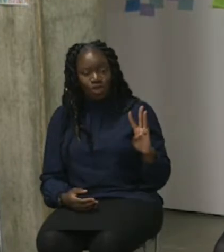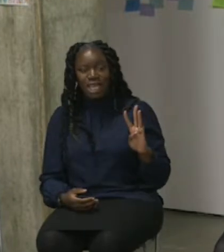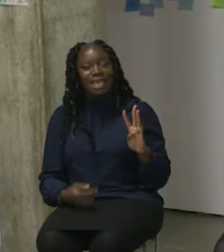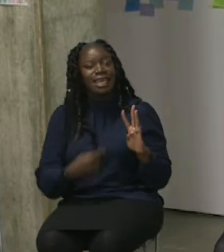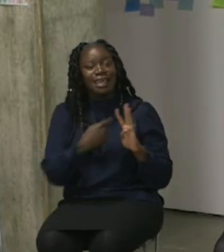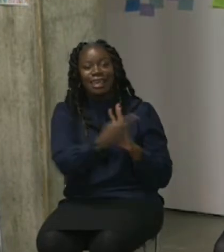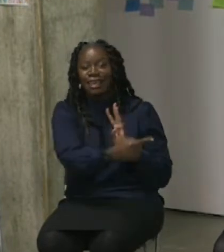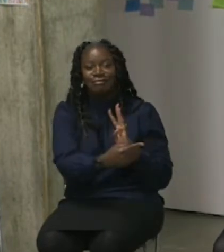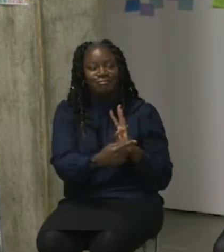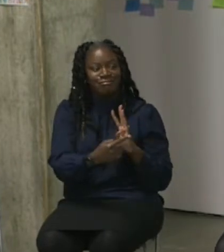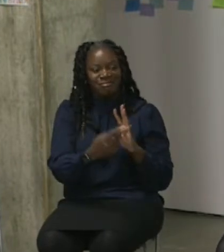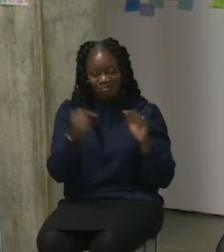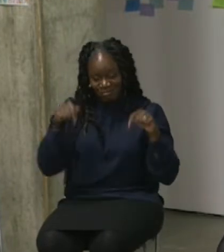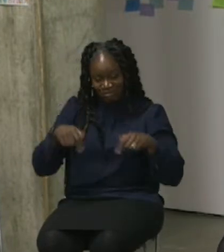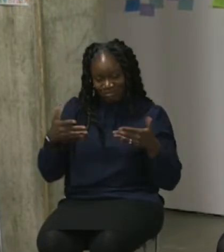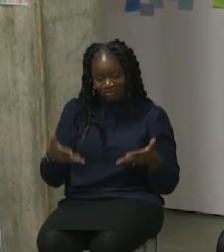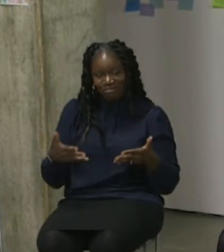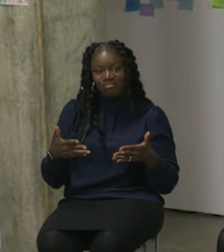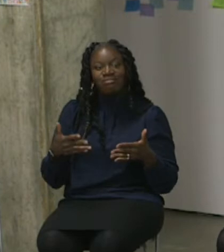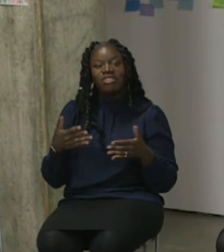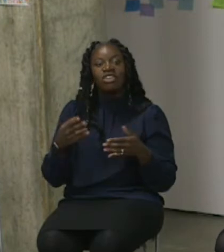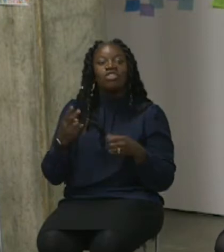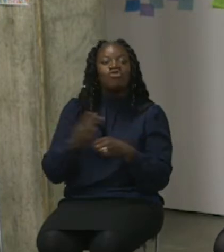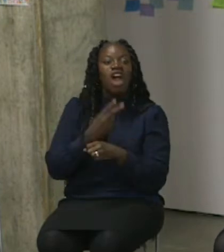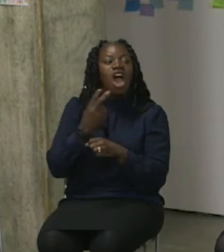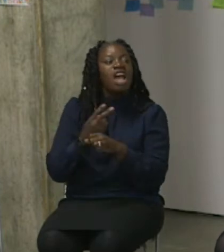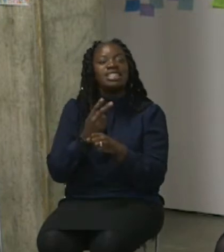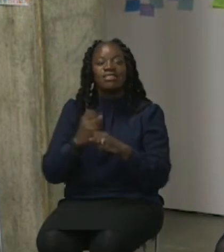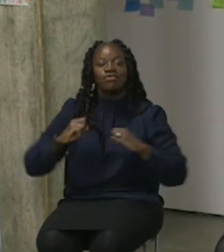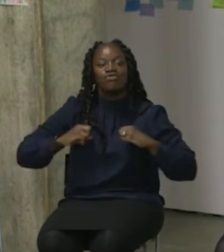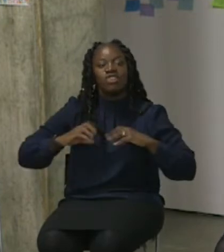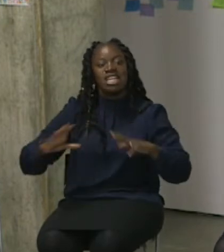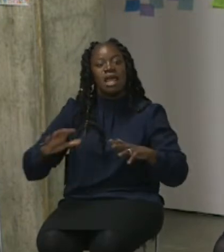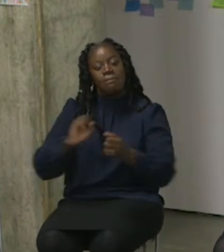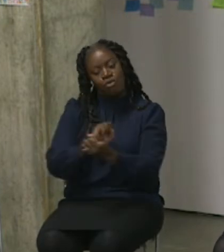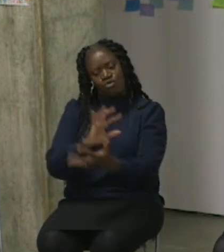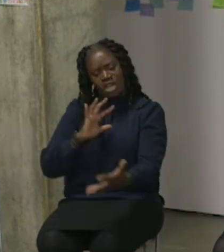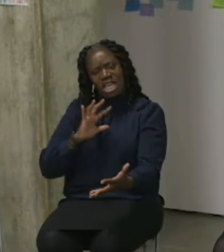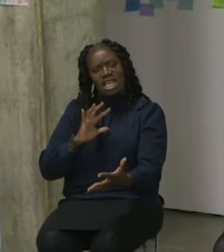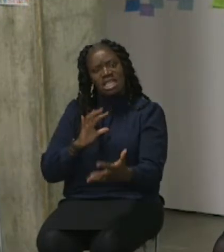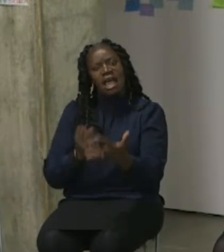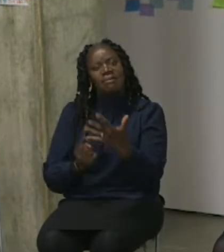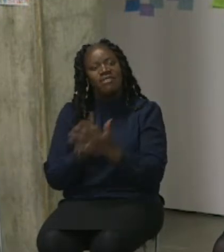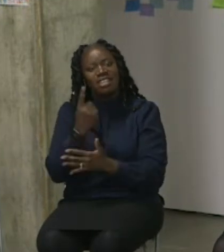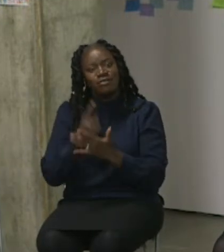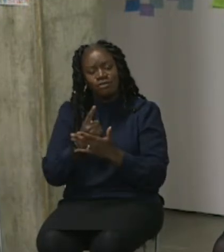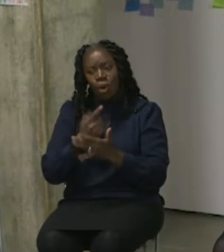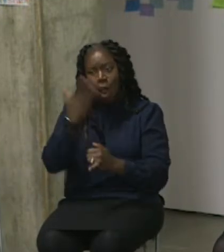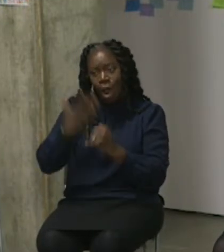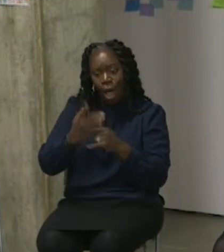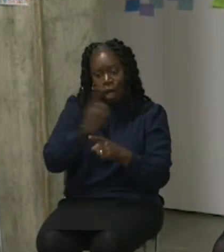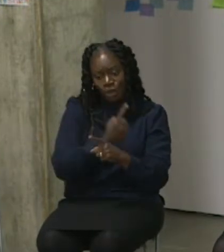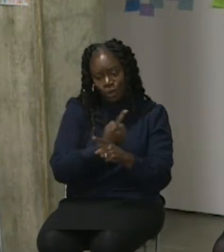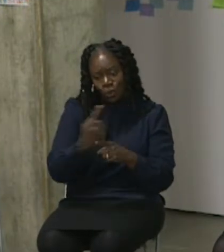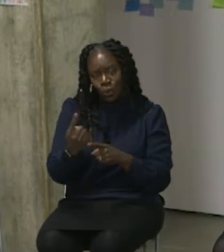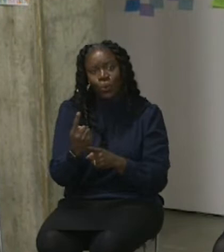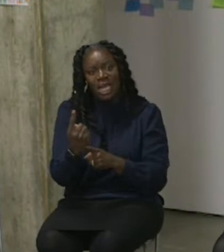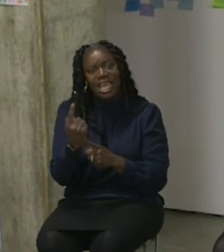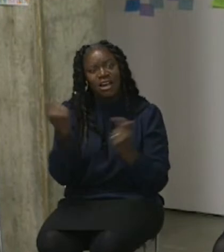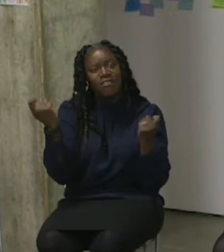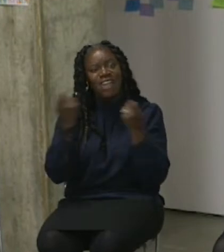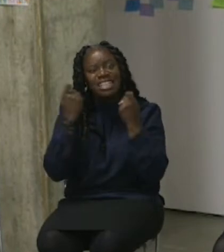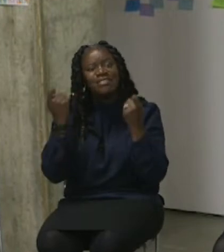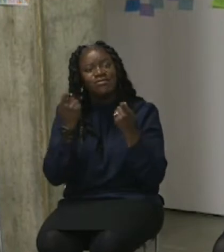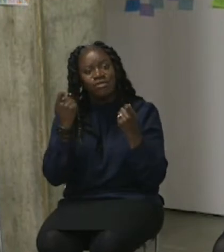as part of our Rehearsing Freedoms Festival and in our final week of the festival. It means a lot to